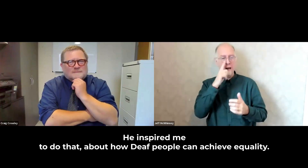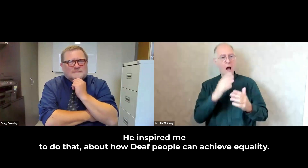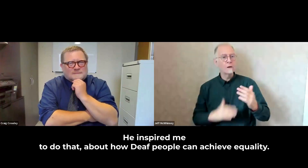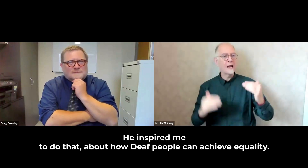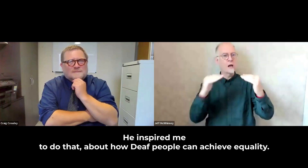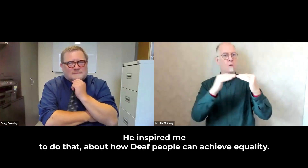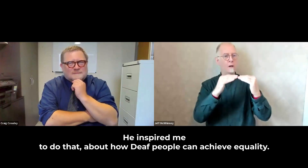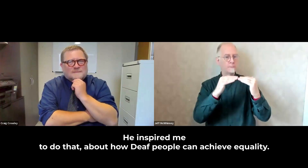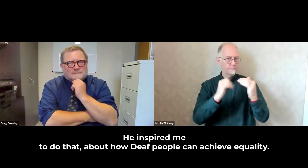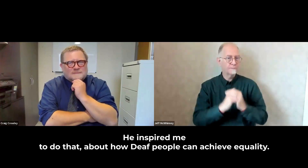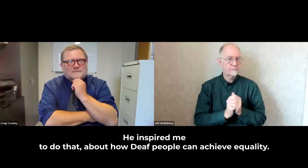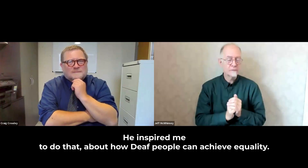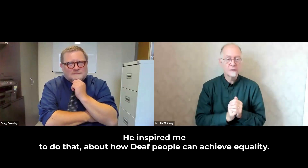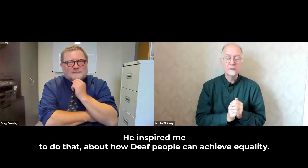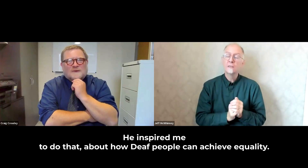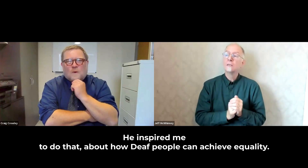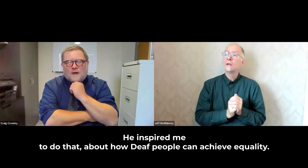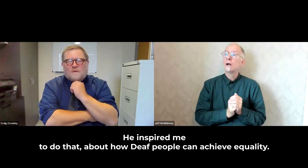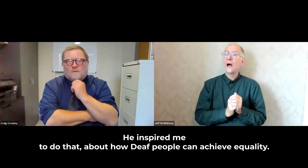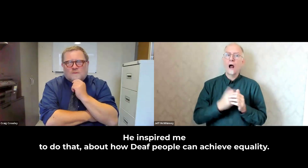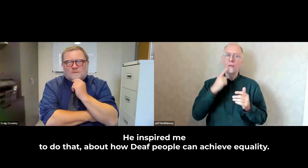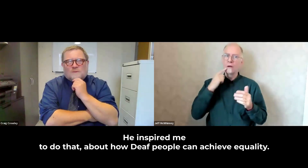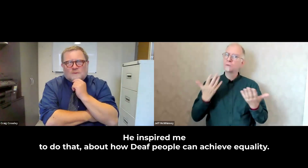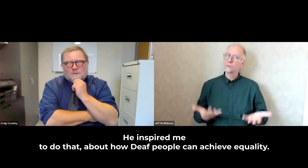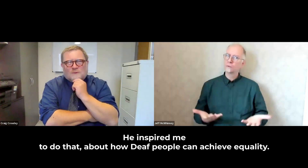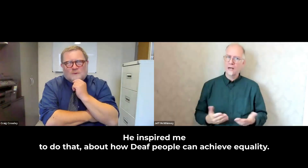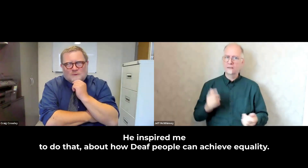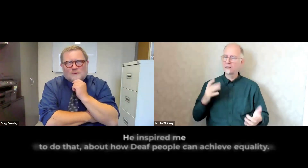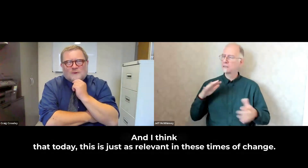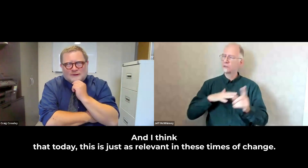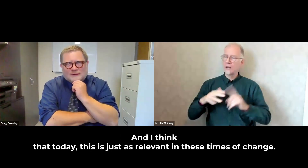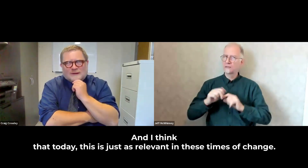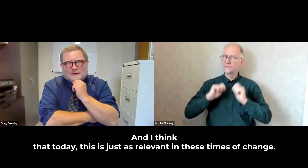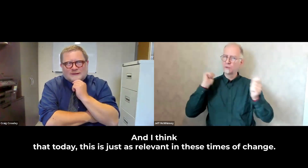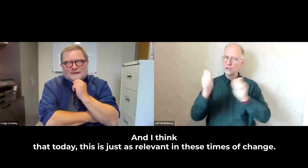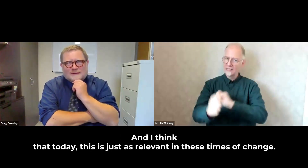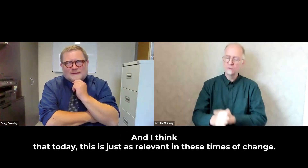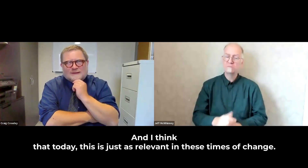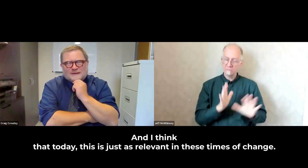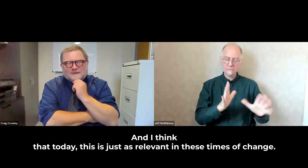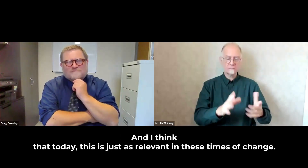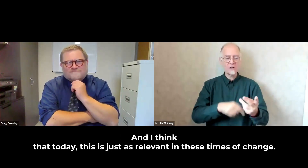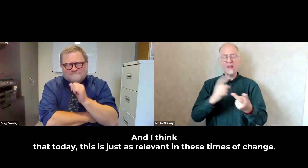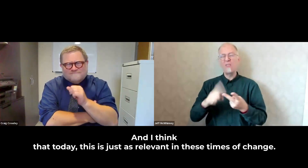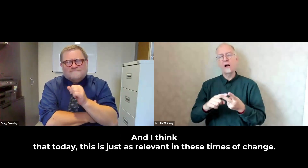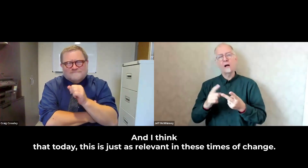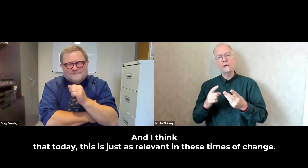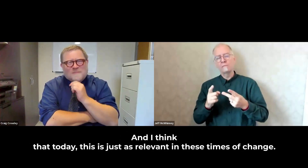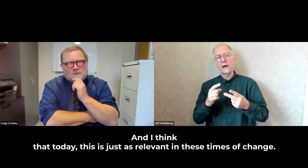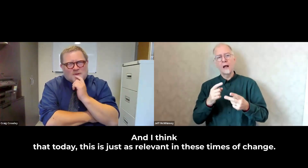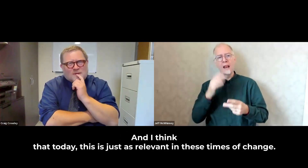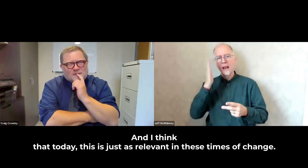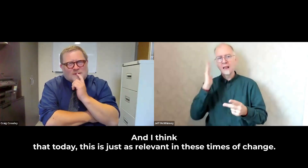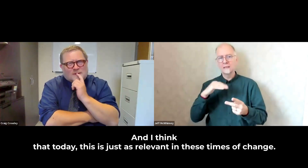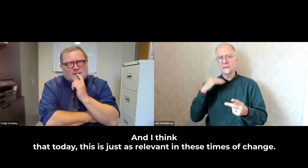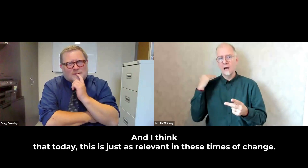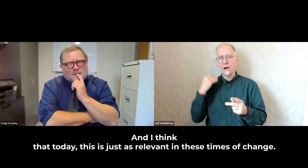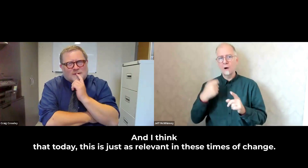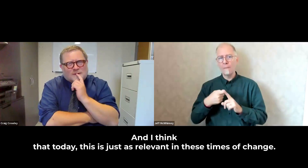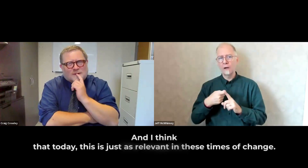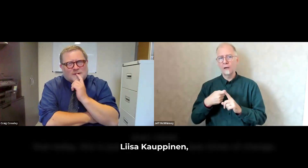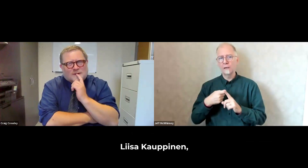me to do that about how deaf people can achieve equality. And I think that today this is just as relevant in these times of